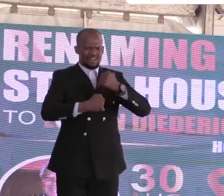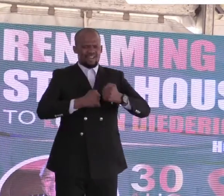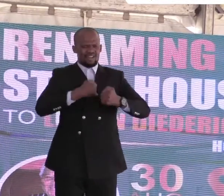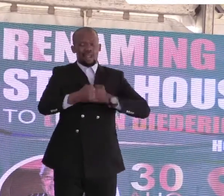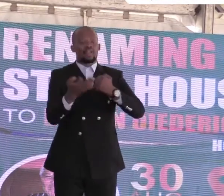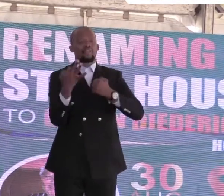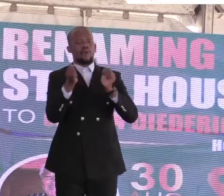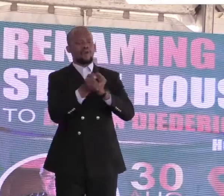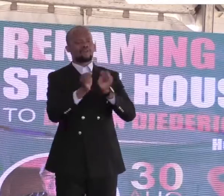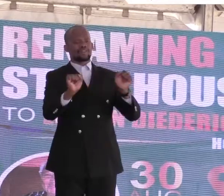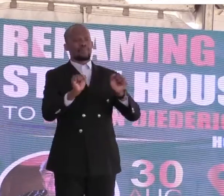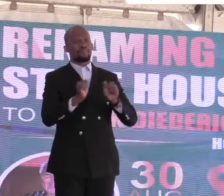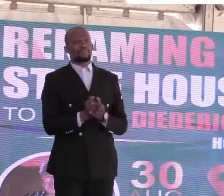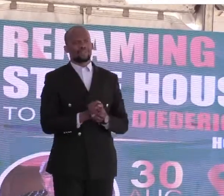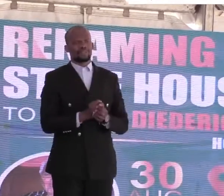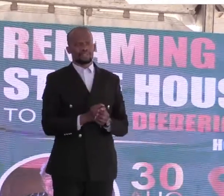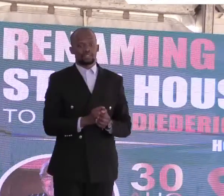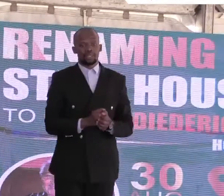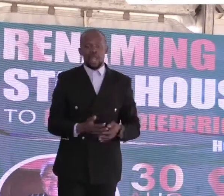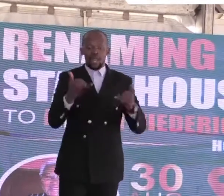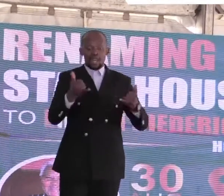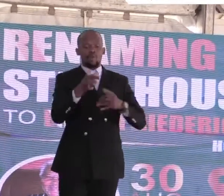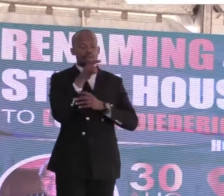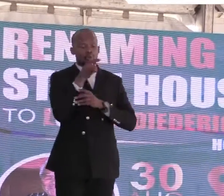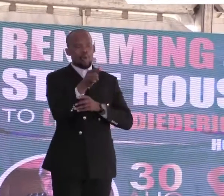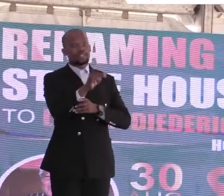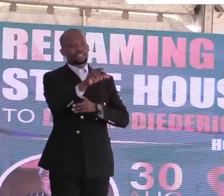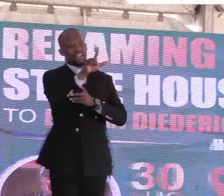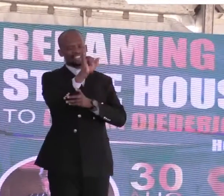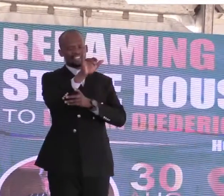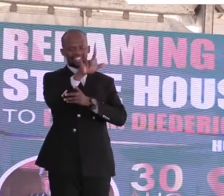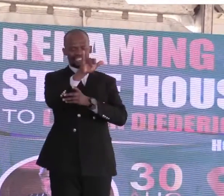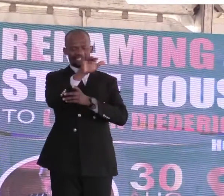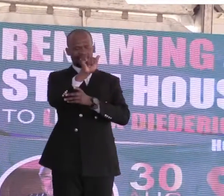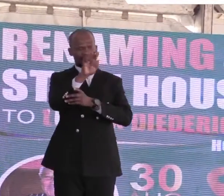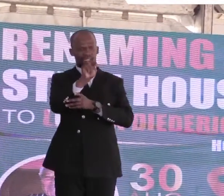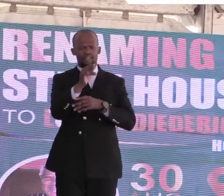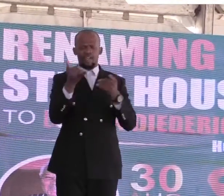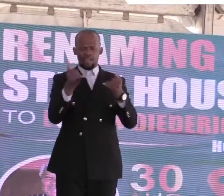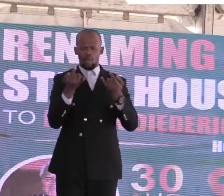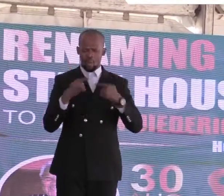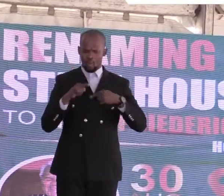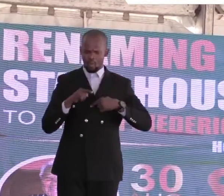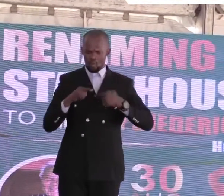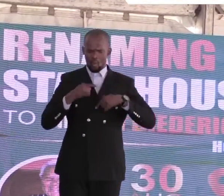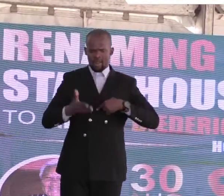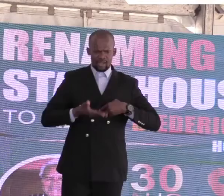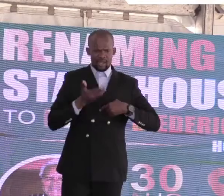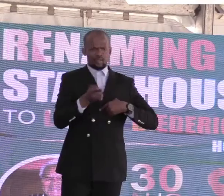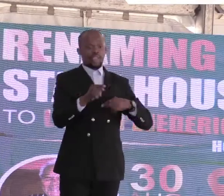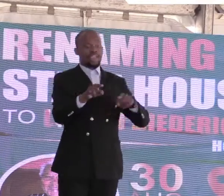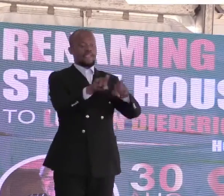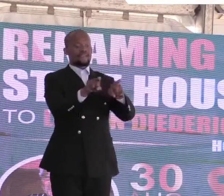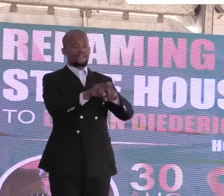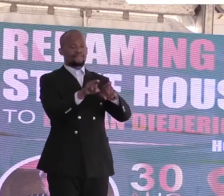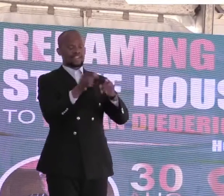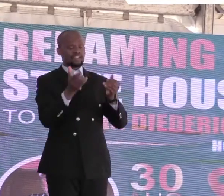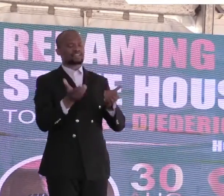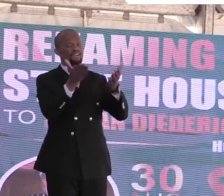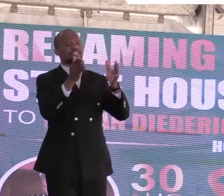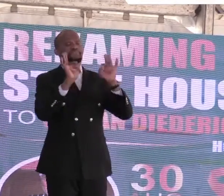By renaming this building Lillian Diedericks House, we want it to be synonymous with selfless